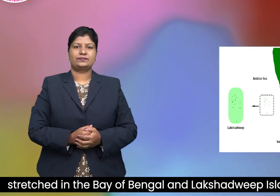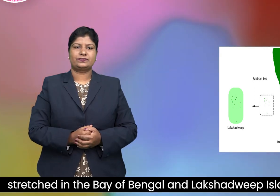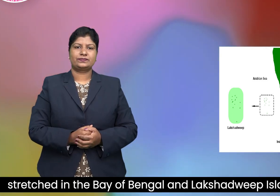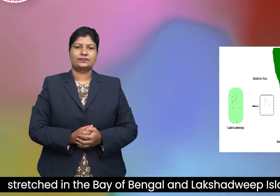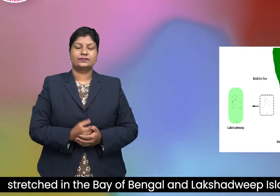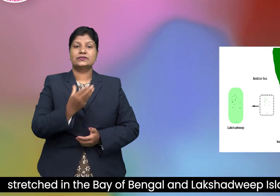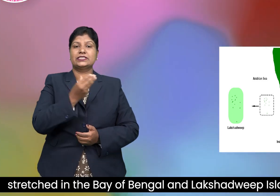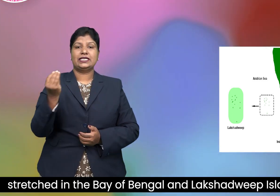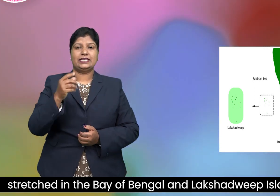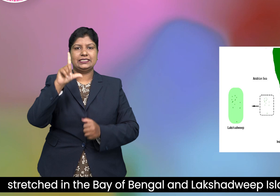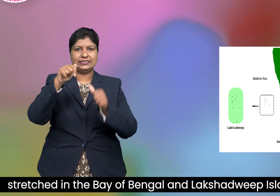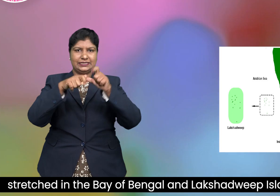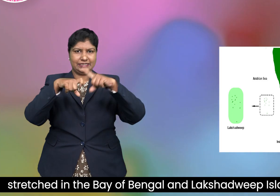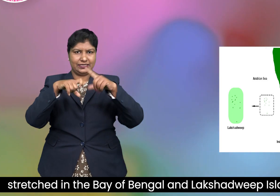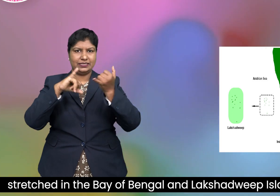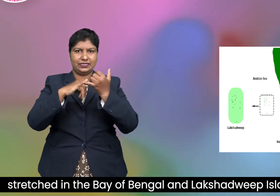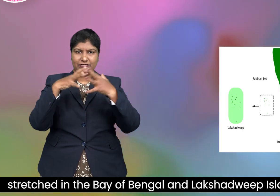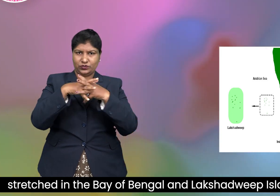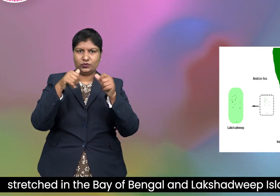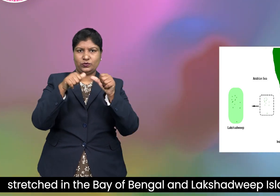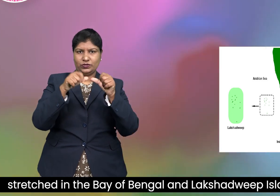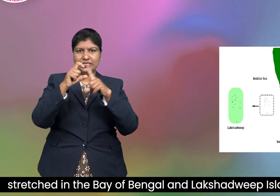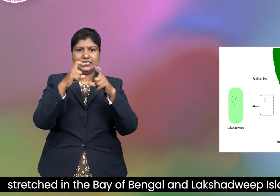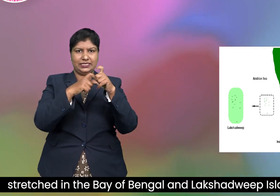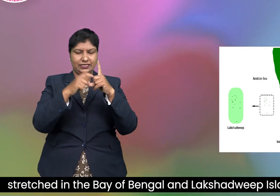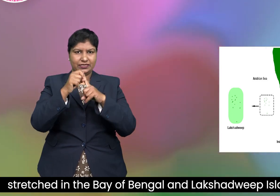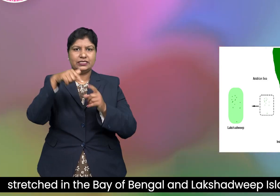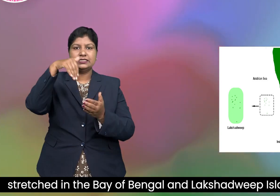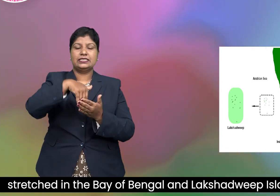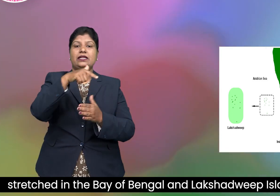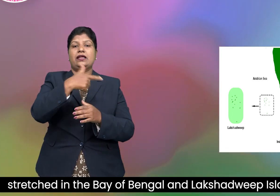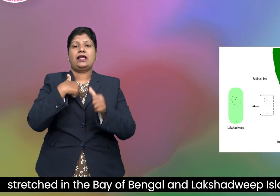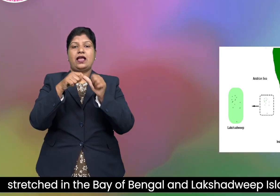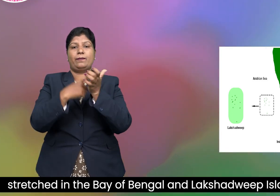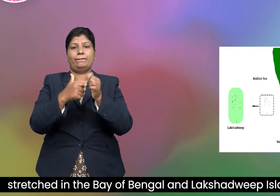and Lakshadeep islands in the Arabian Sea